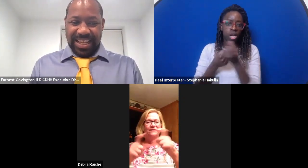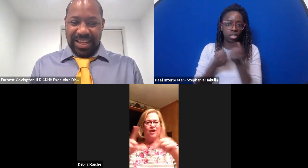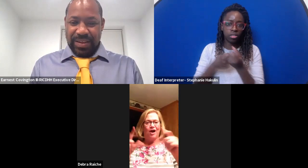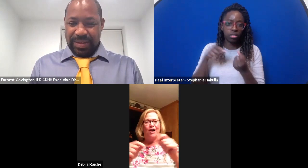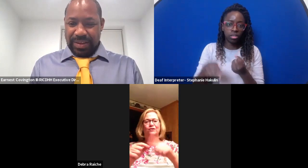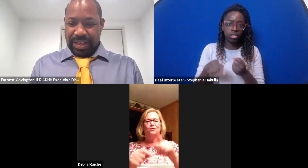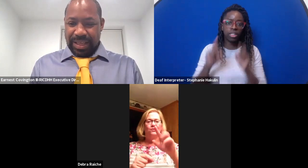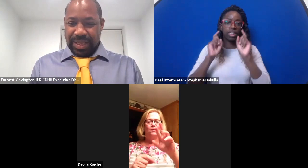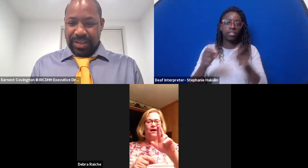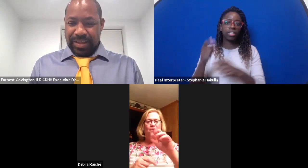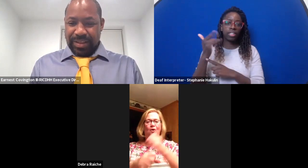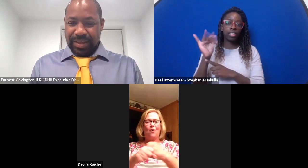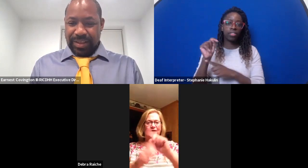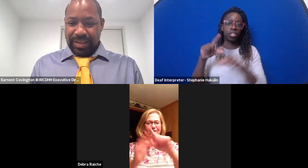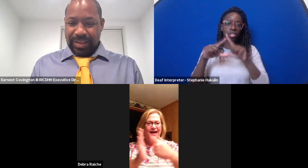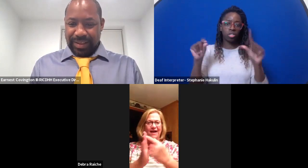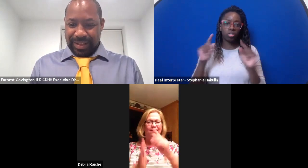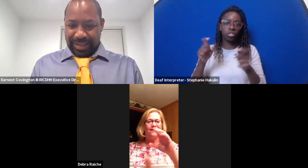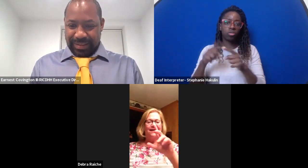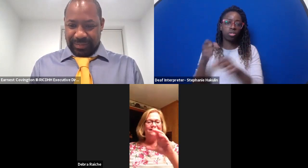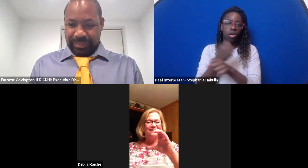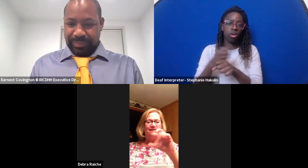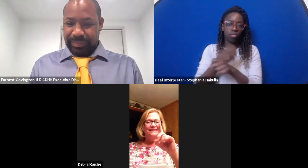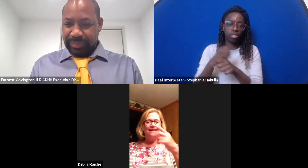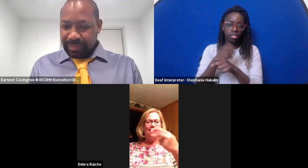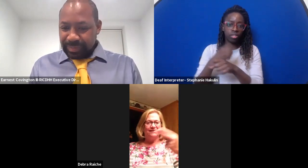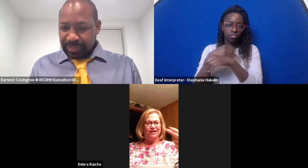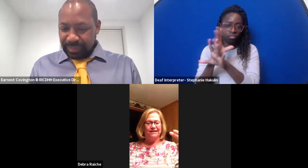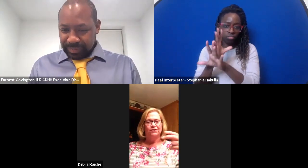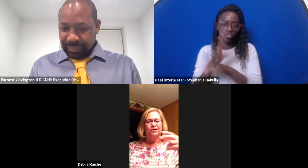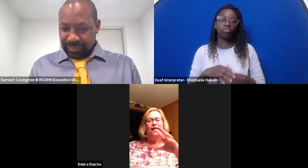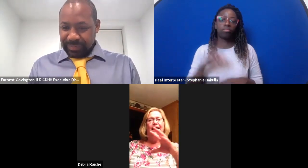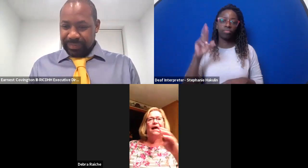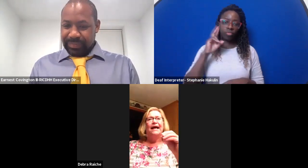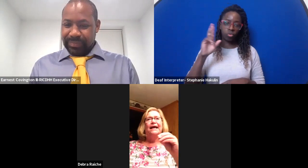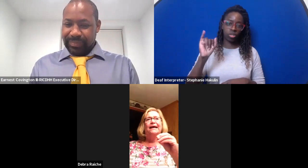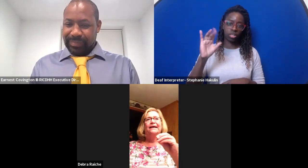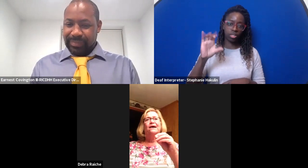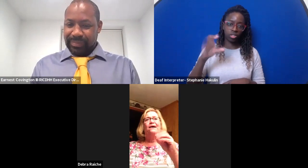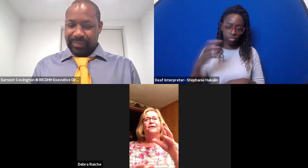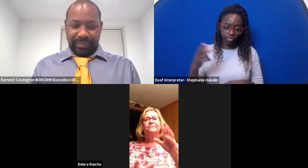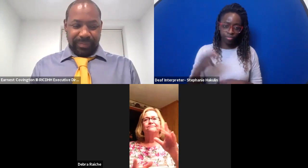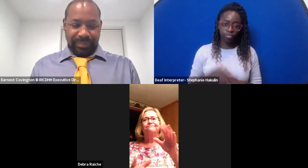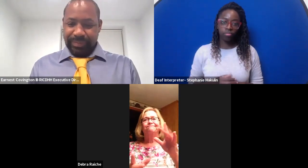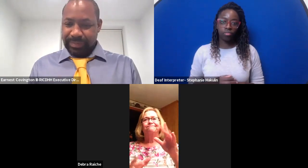I'm happy to sponsor the gift cards for the Rhode Island Commission's coffee hour tonight